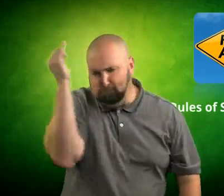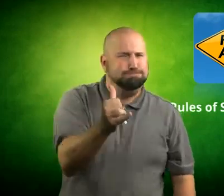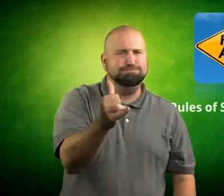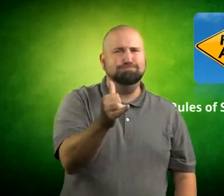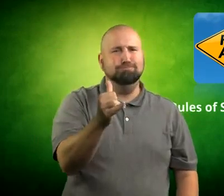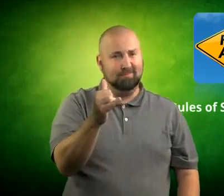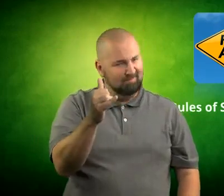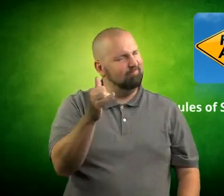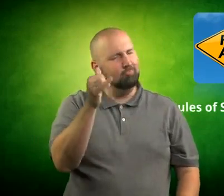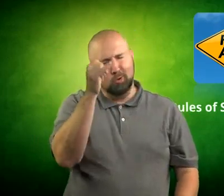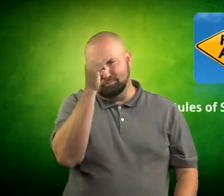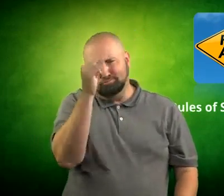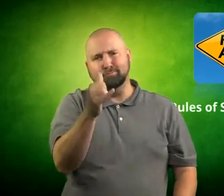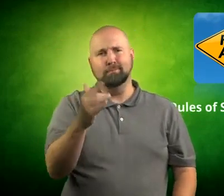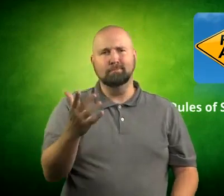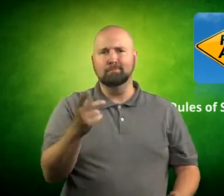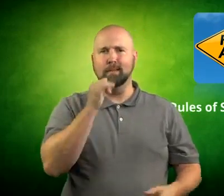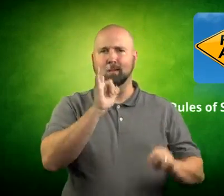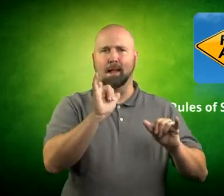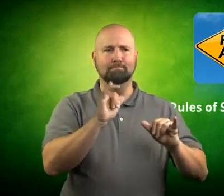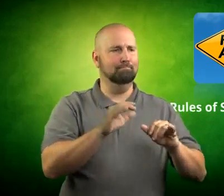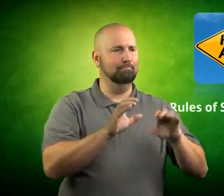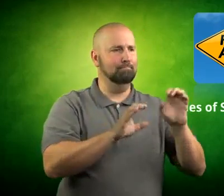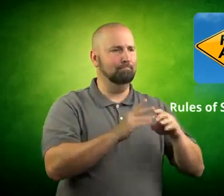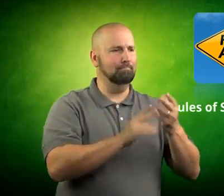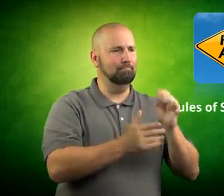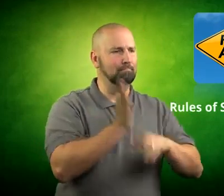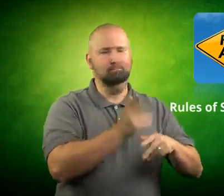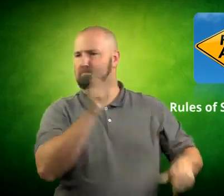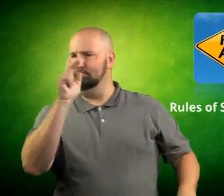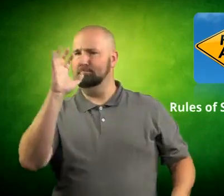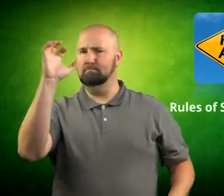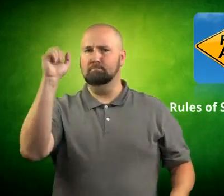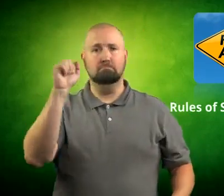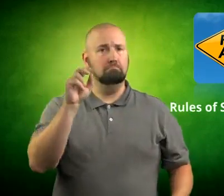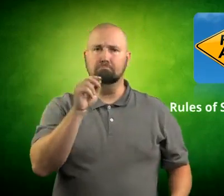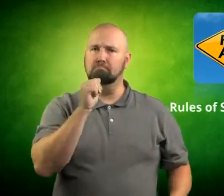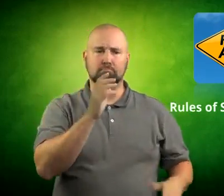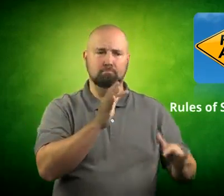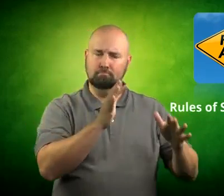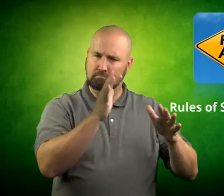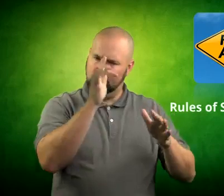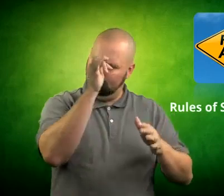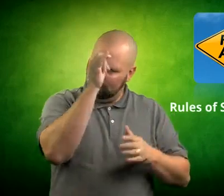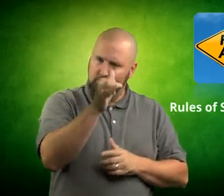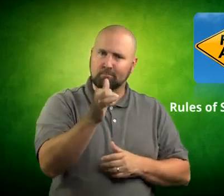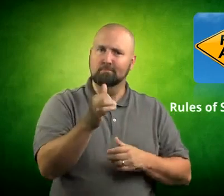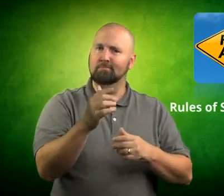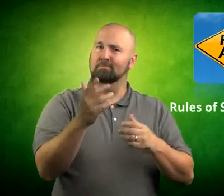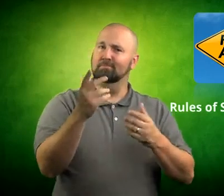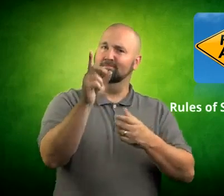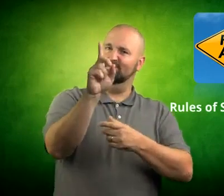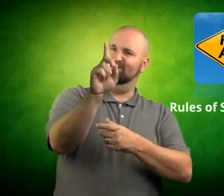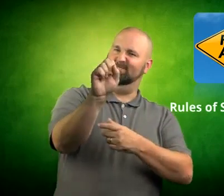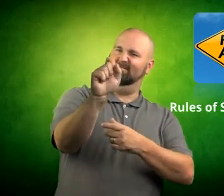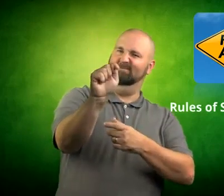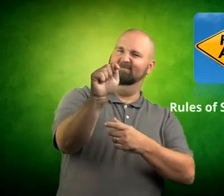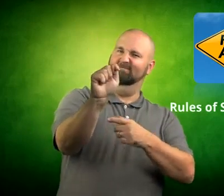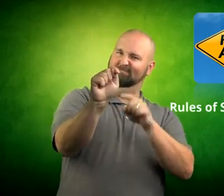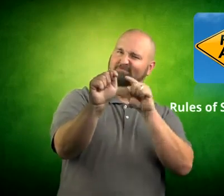We're still continuing that long goodbye, and then finally, it's actually goodbye. That's